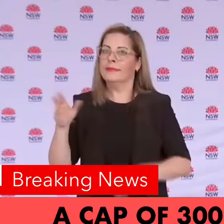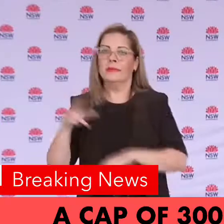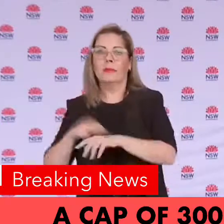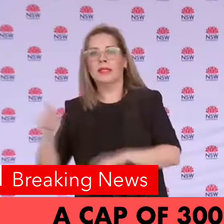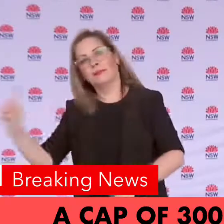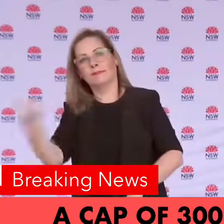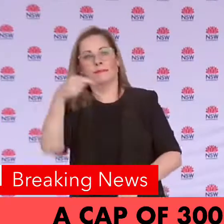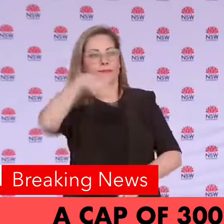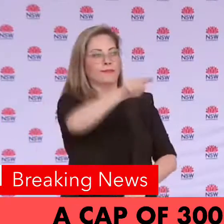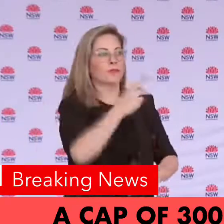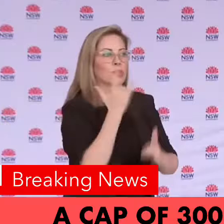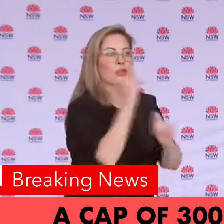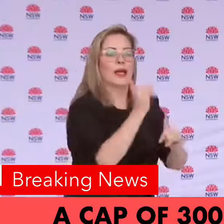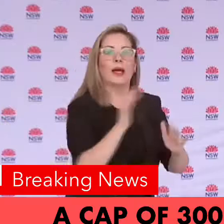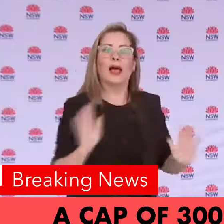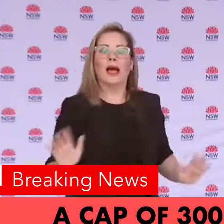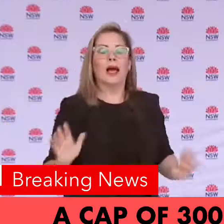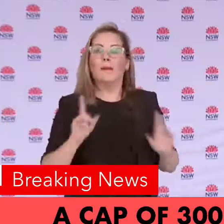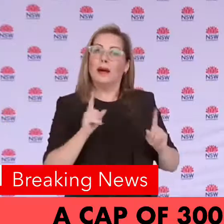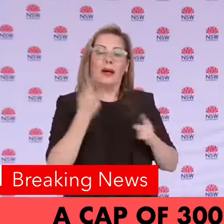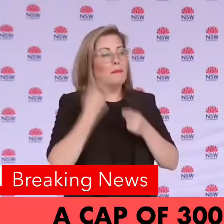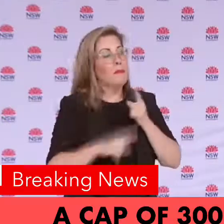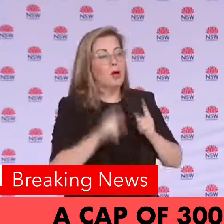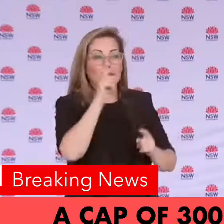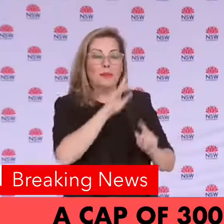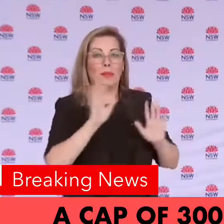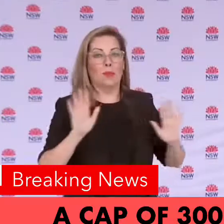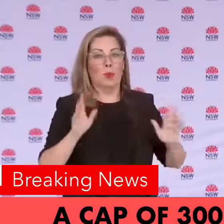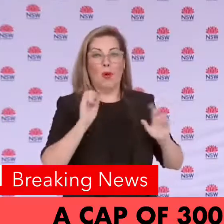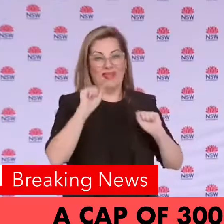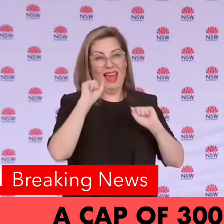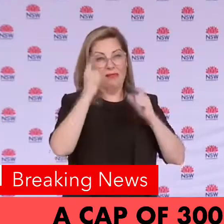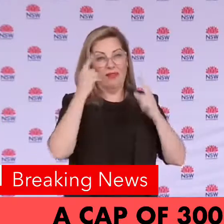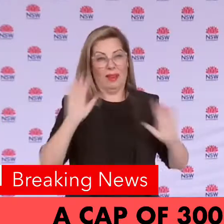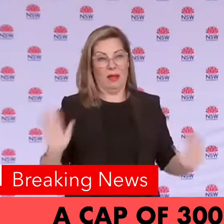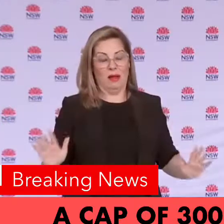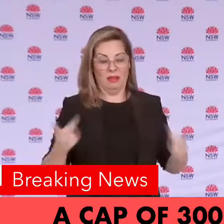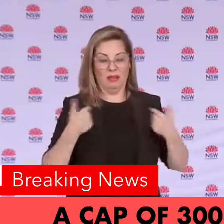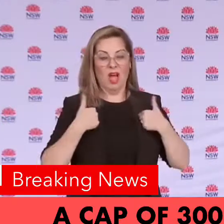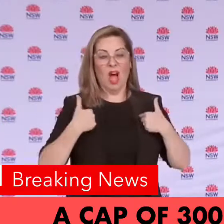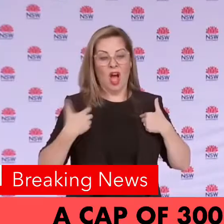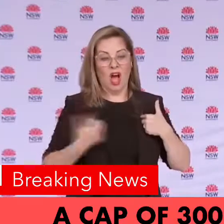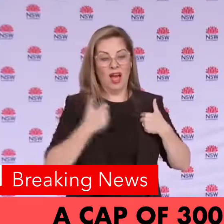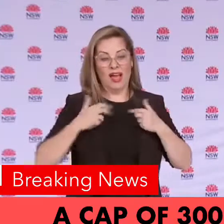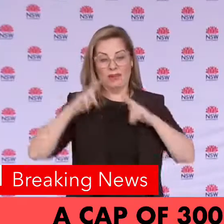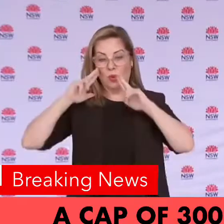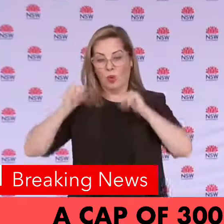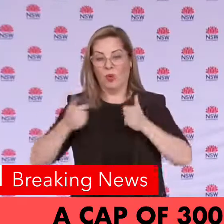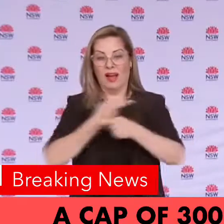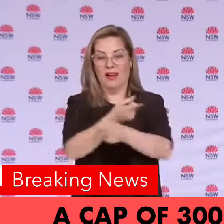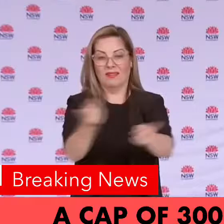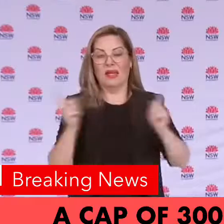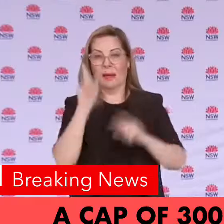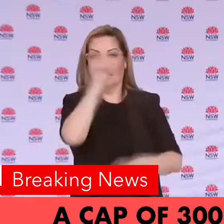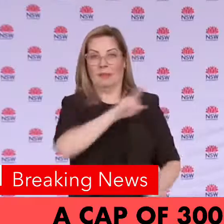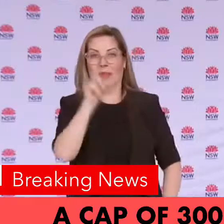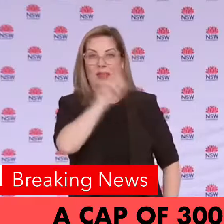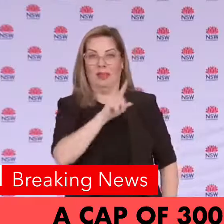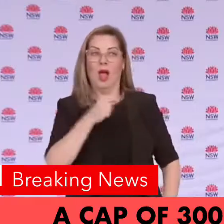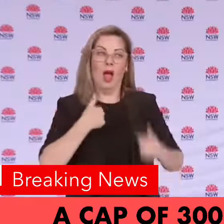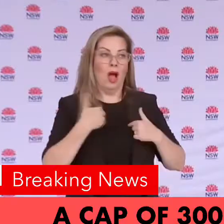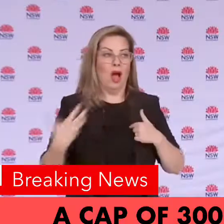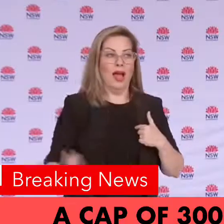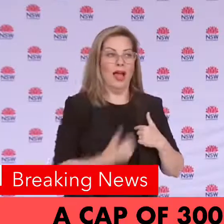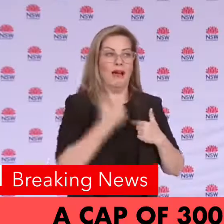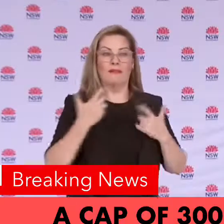the community. They want to protect their loved ones. And I think that we've seen the changes in behaviour over the